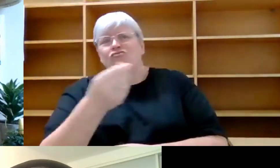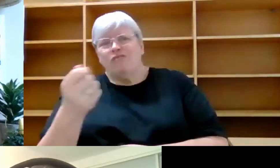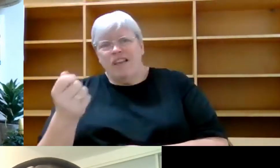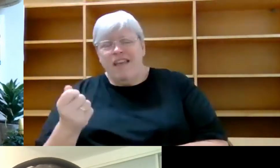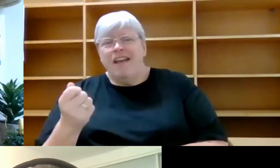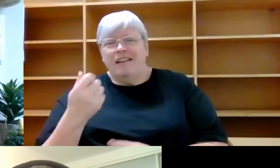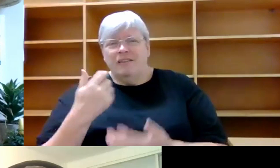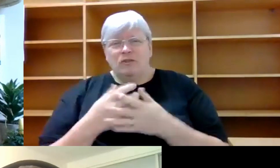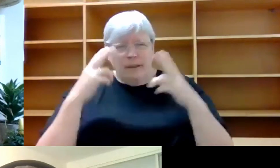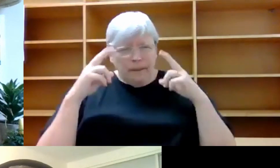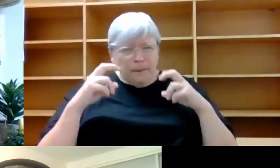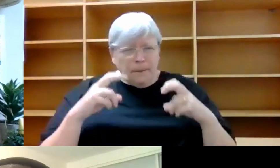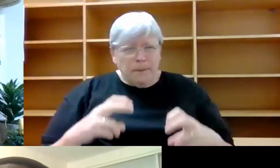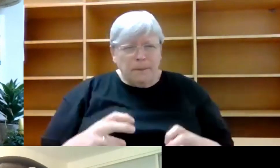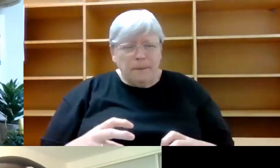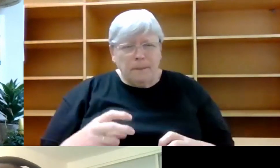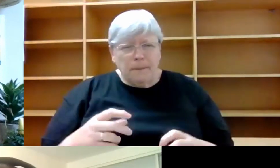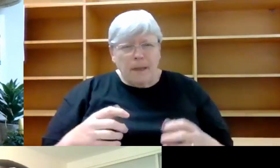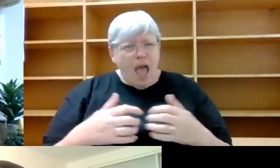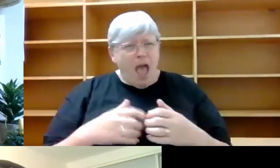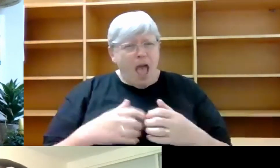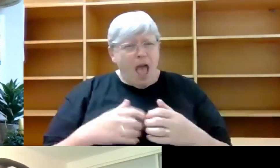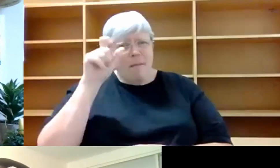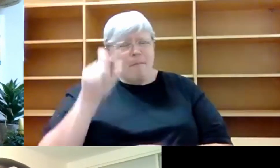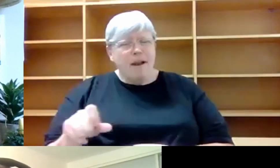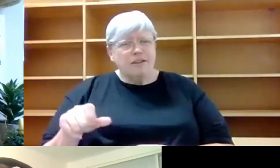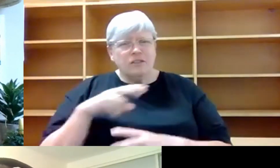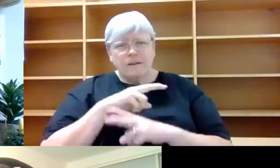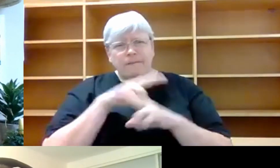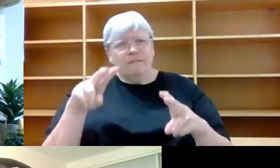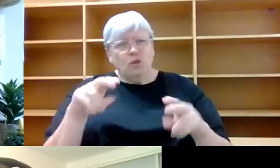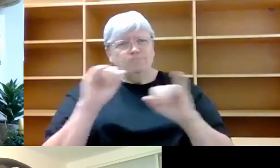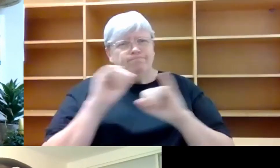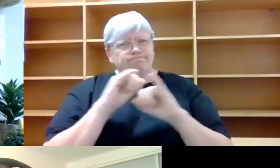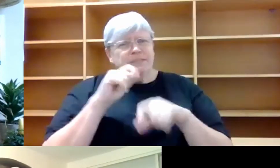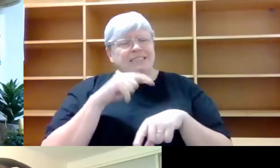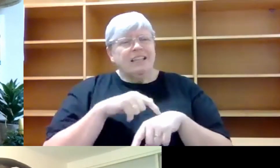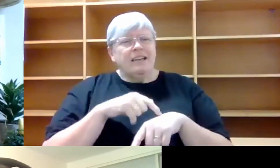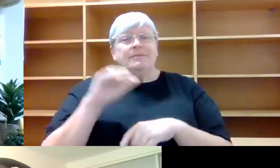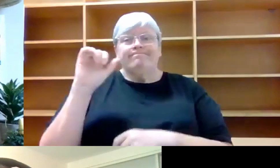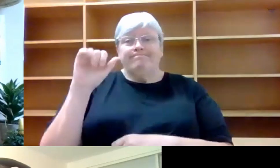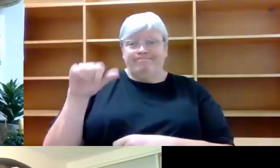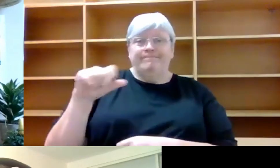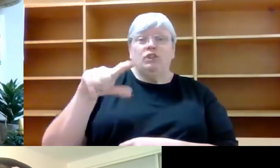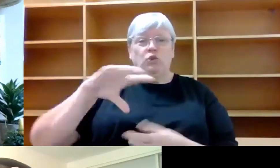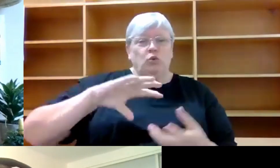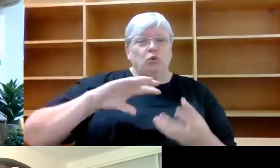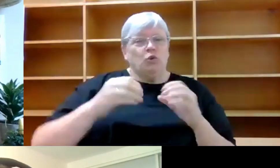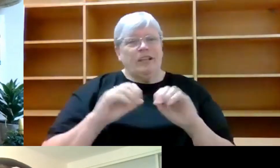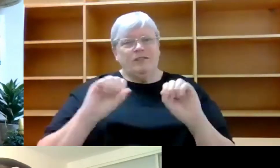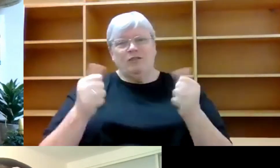the mind of a young person going through such traumatic times. It is, and I think you create that world so well.